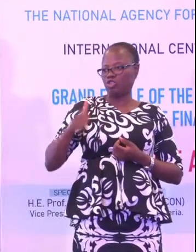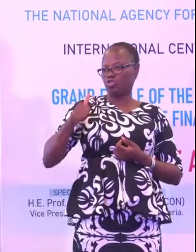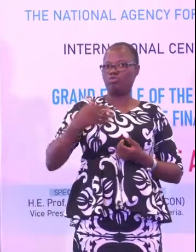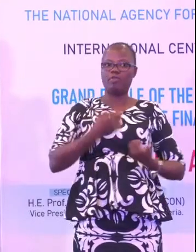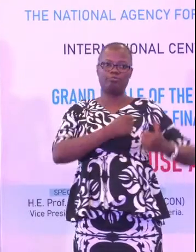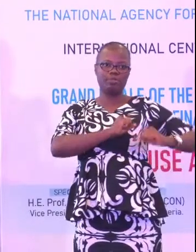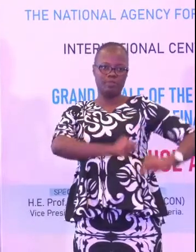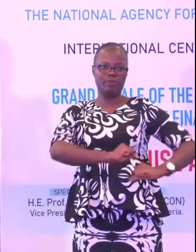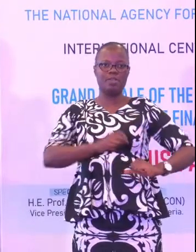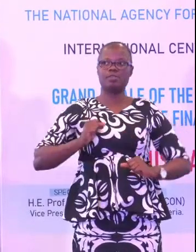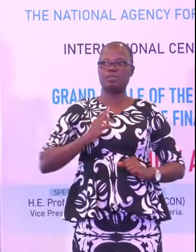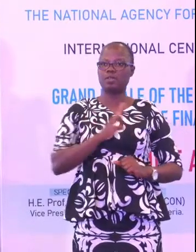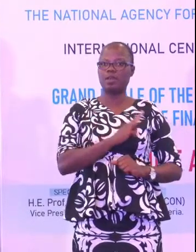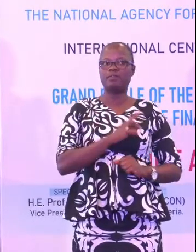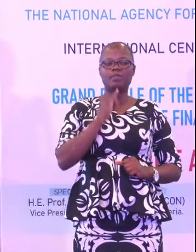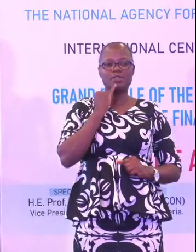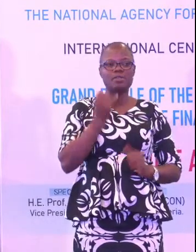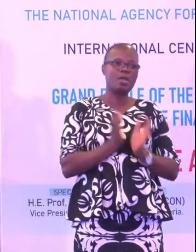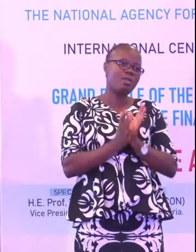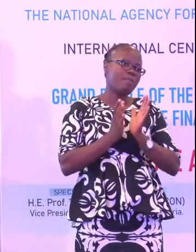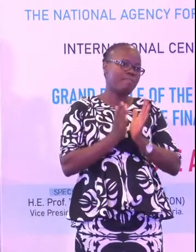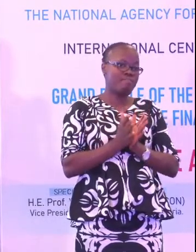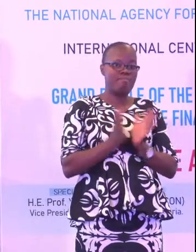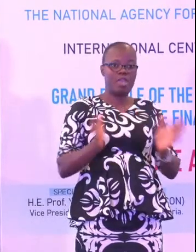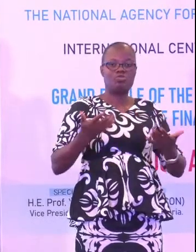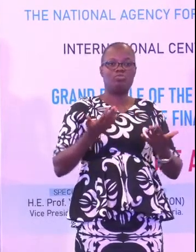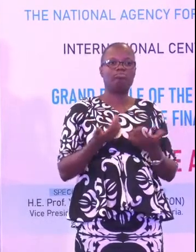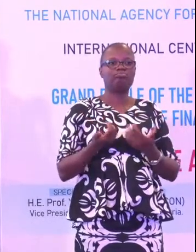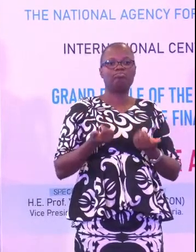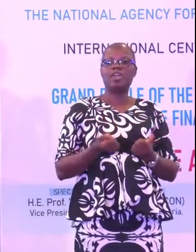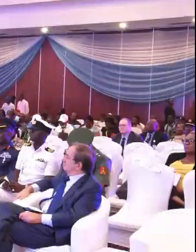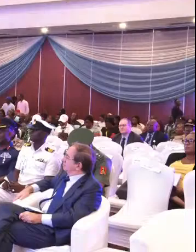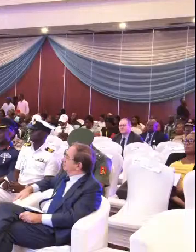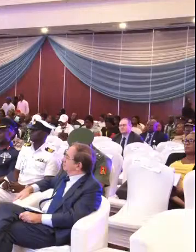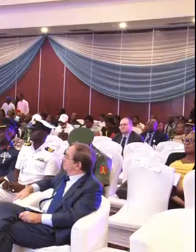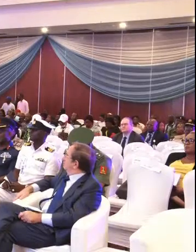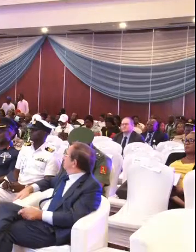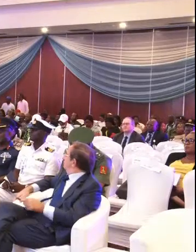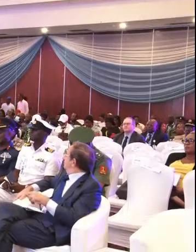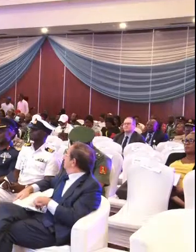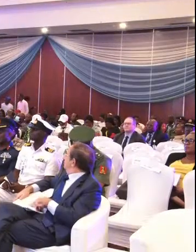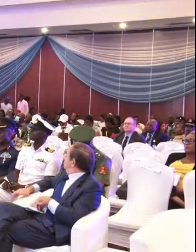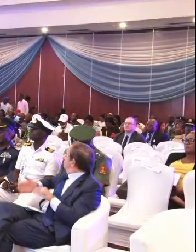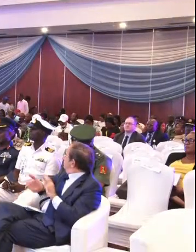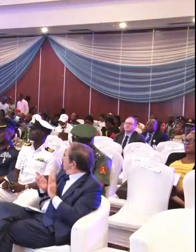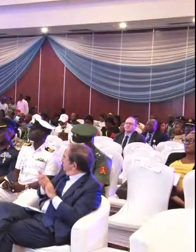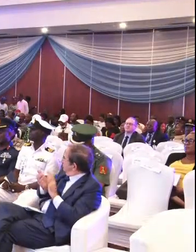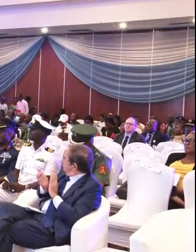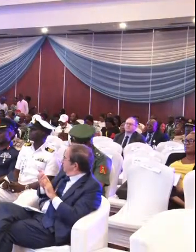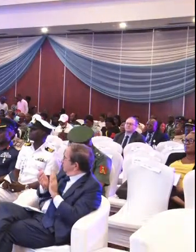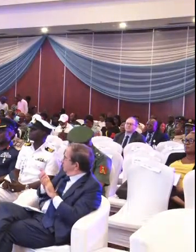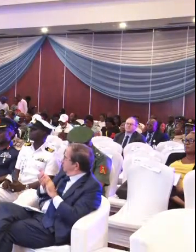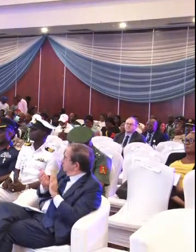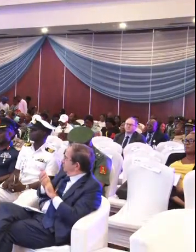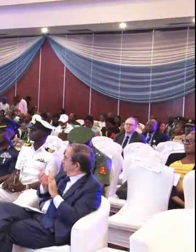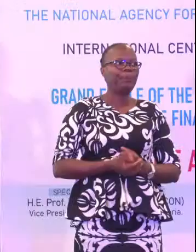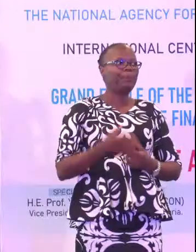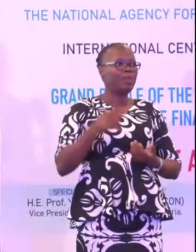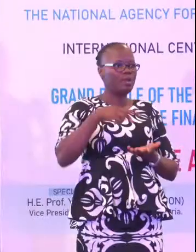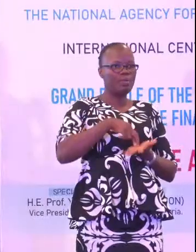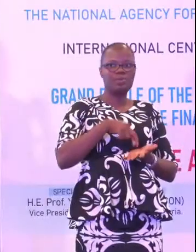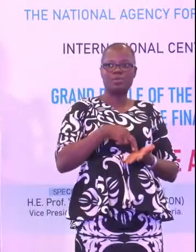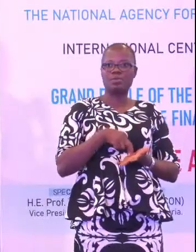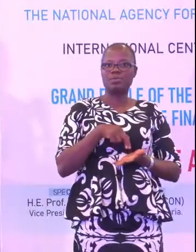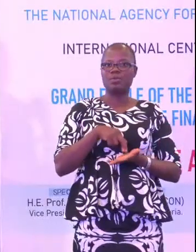Staff is Major General S.S. Aroye. You're welcome. The